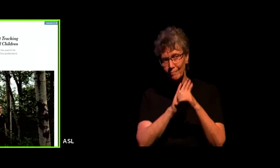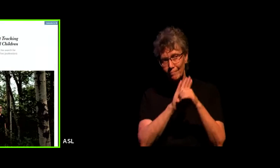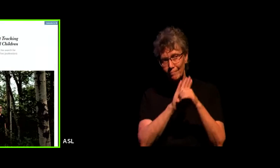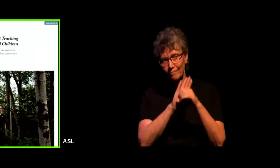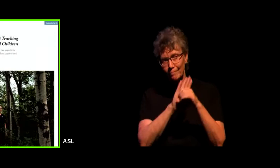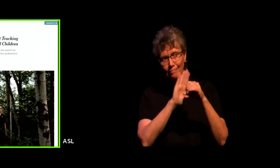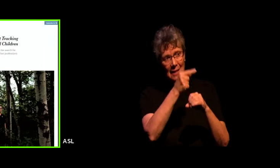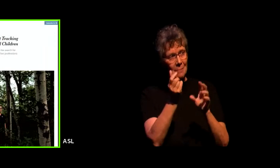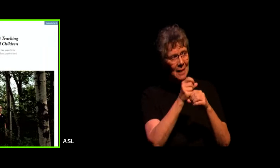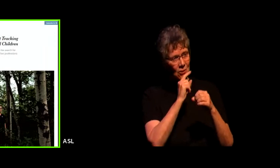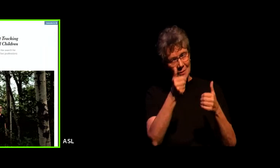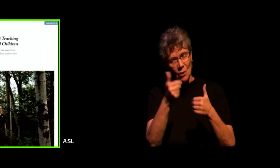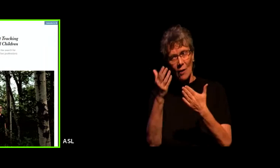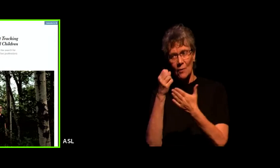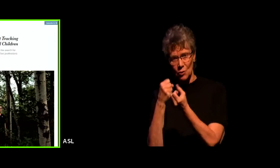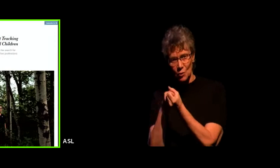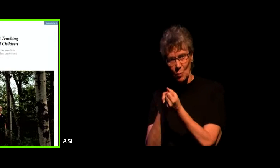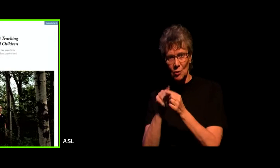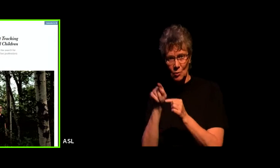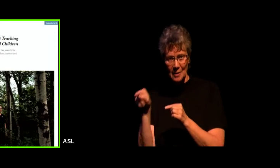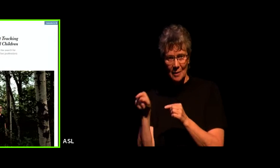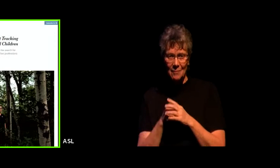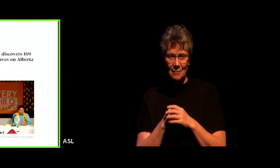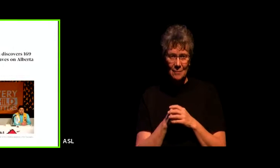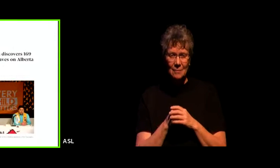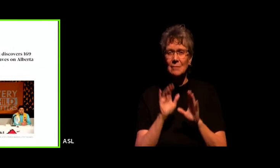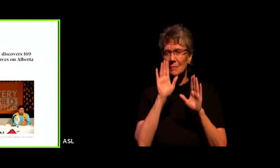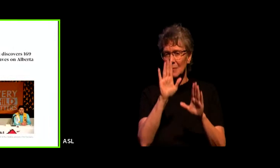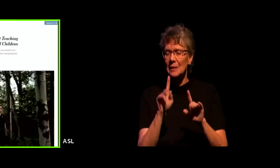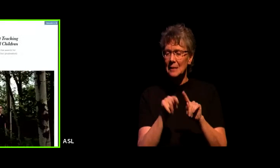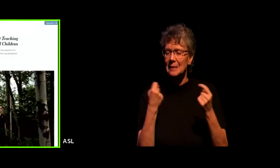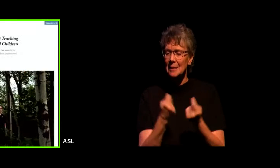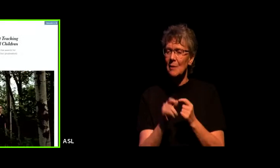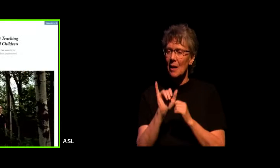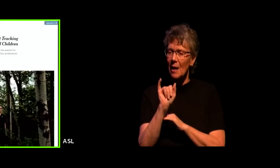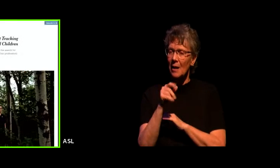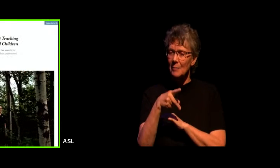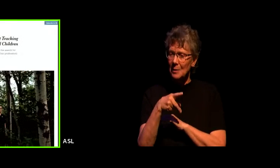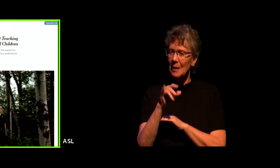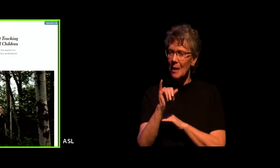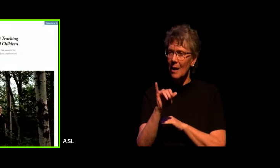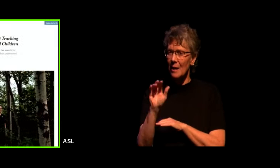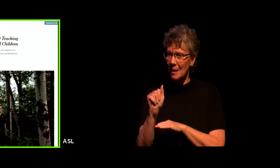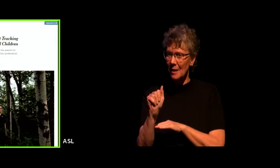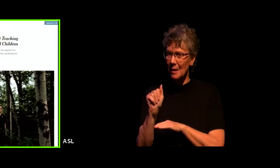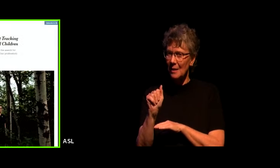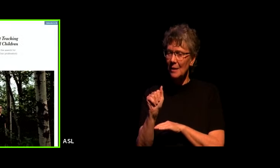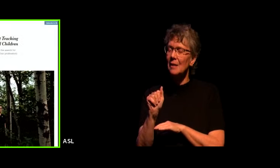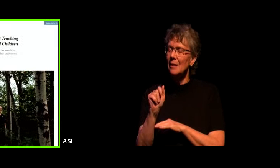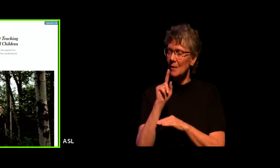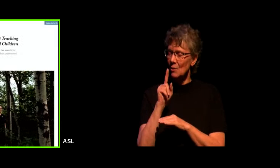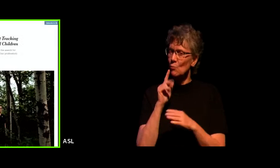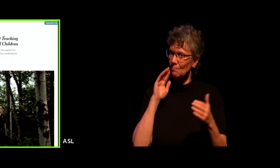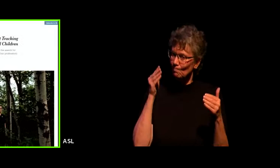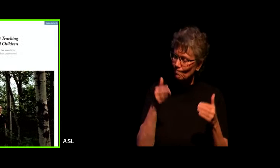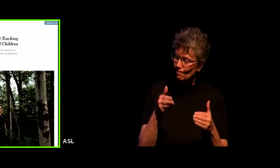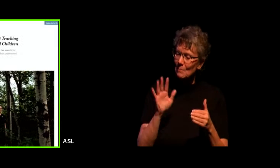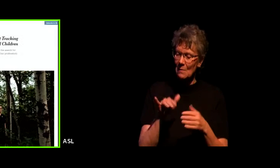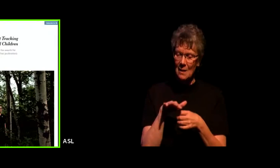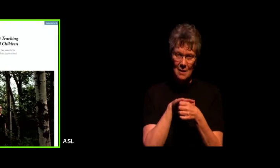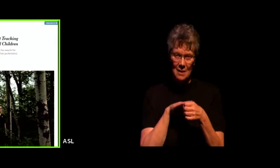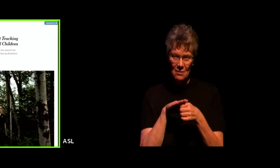And I have an amazing team at the IPIA who's been helping me, and particularly my program coordinator, Talisha Chaput, who's also Métis and has been doing an amazing